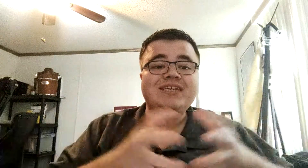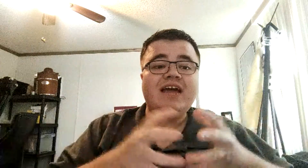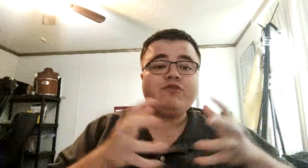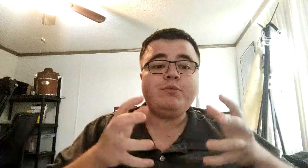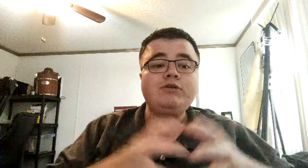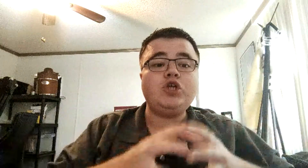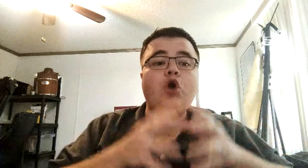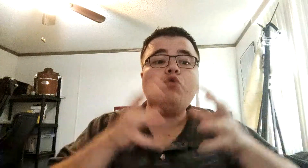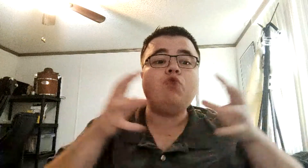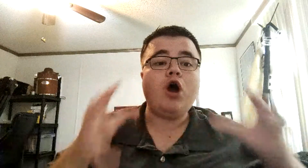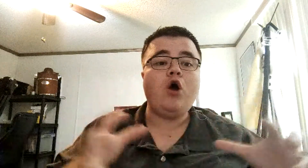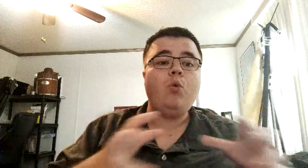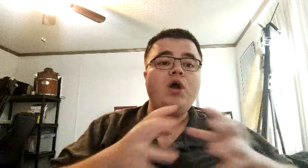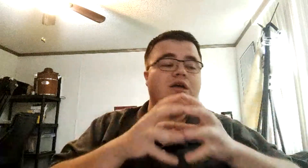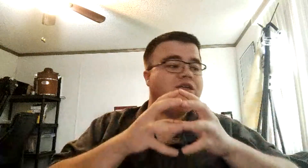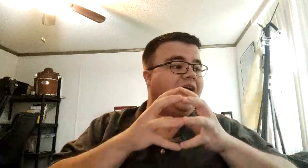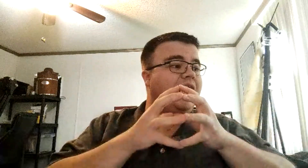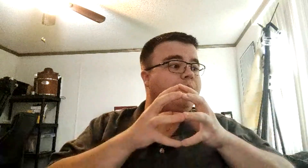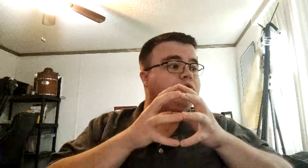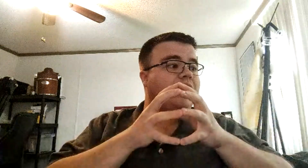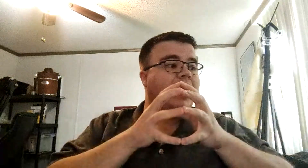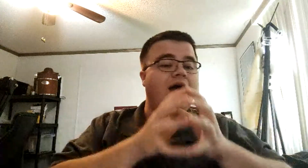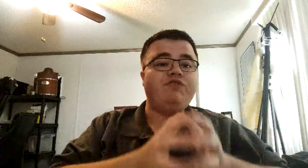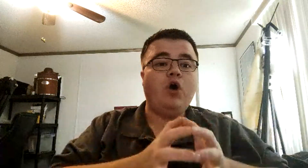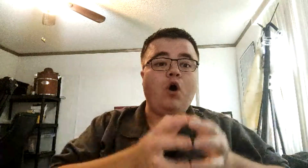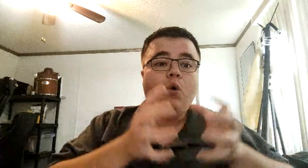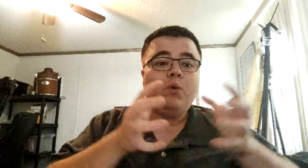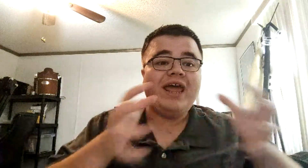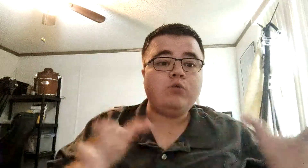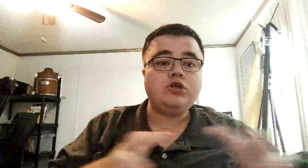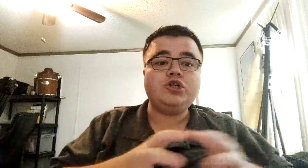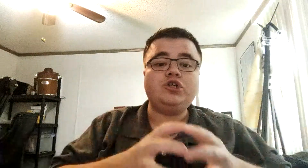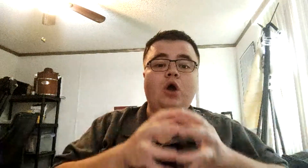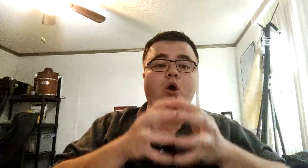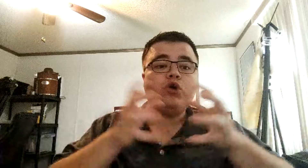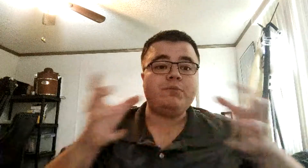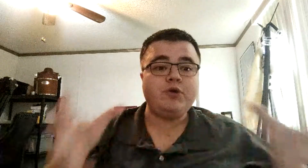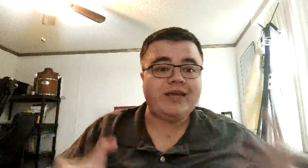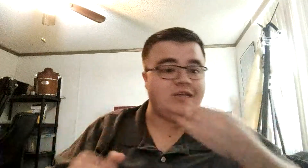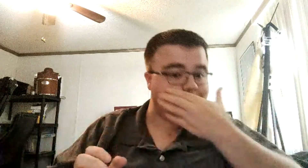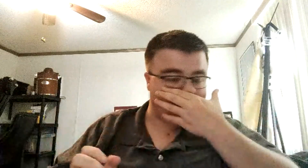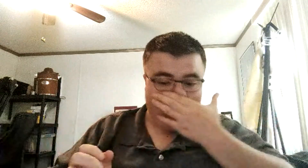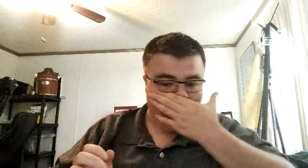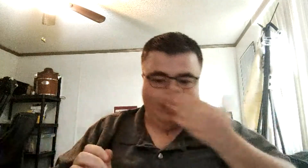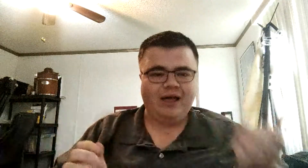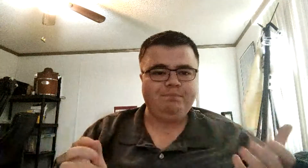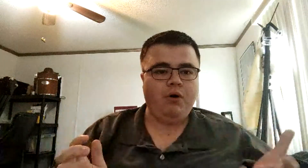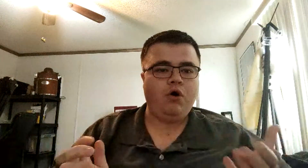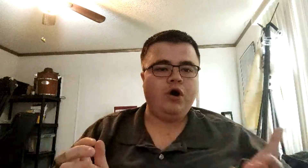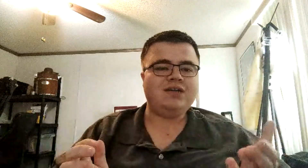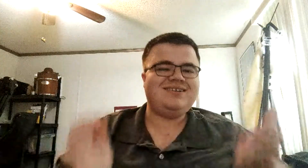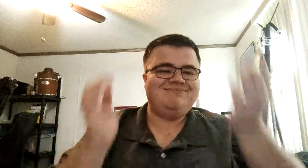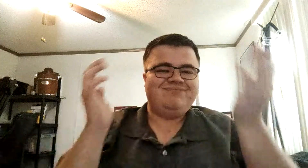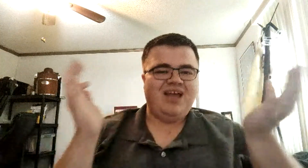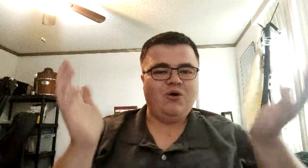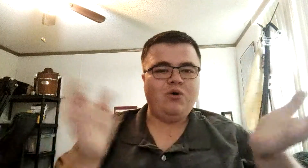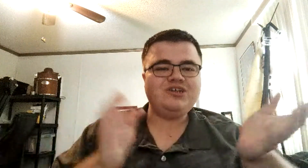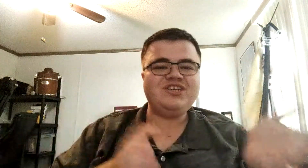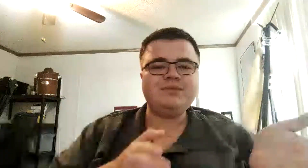deaf community grow to able to have their own language, their own communication. And that part, our